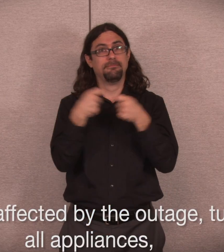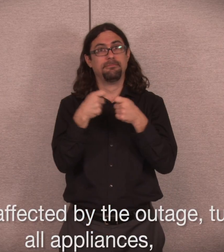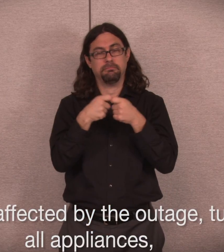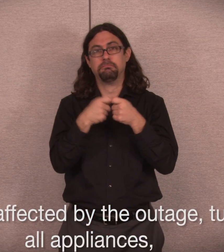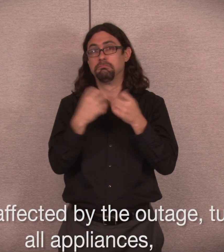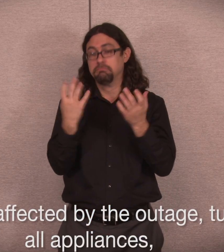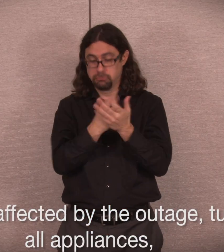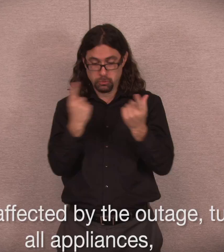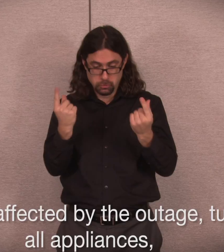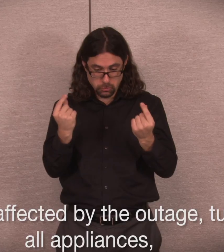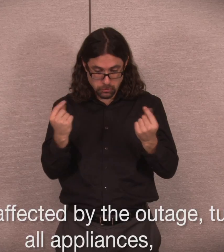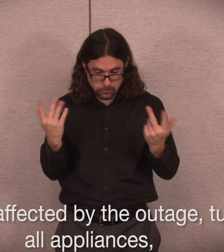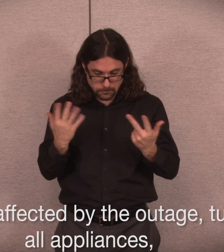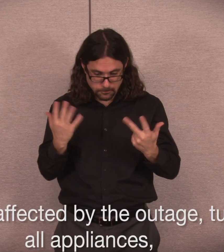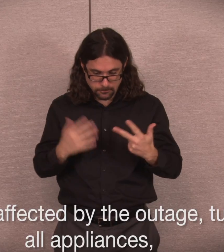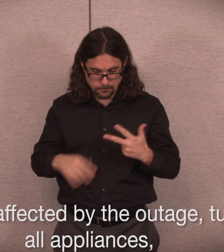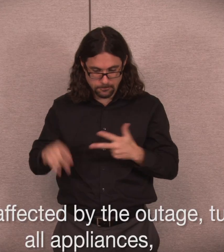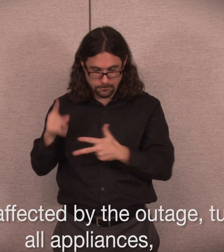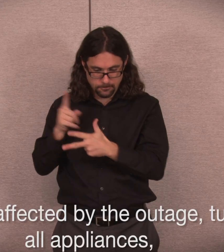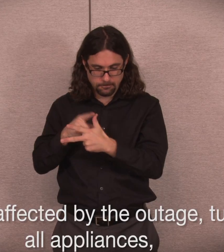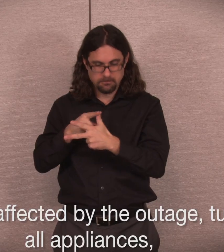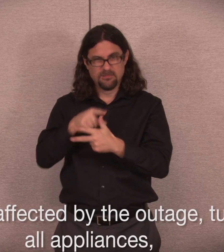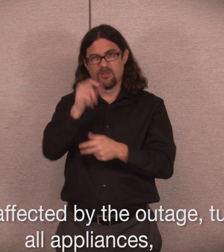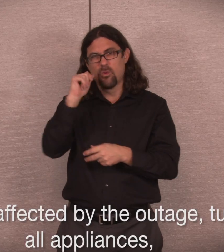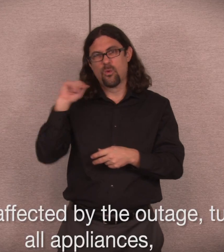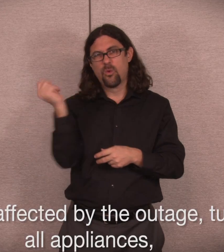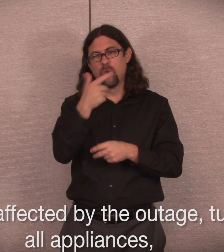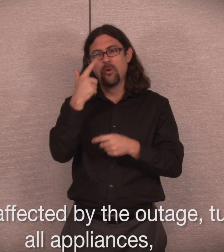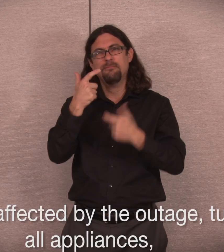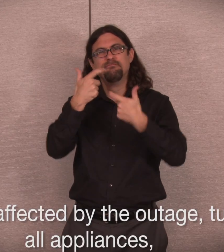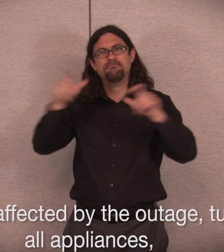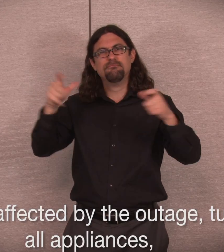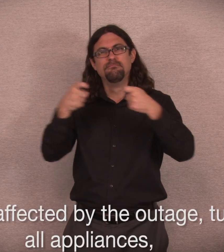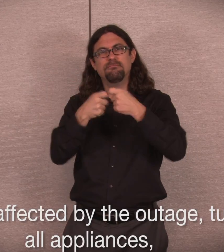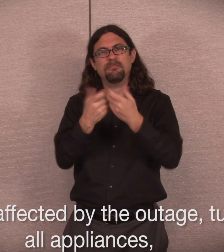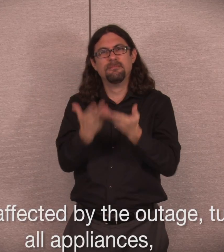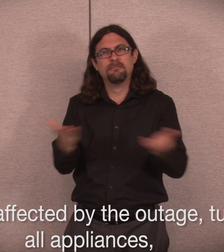If you are affected by the outage, turn off all appliances.